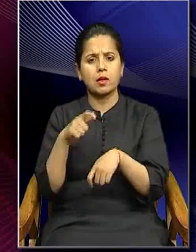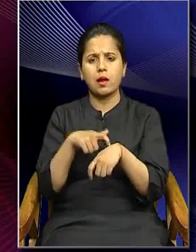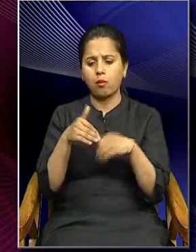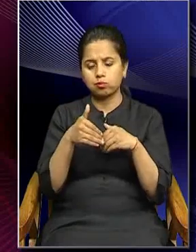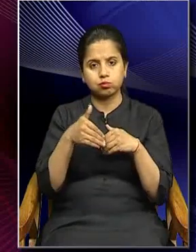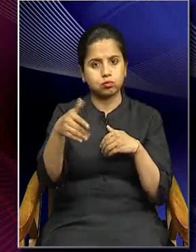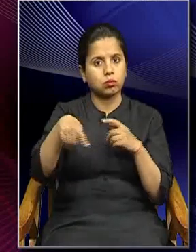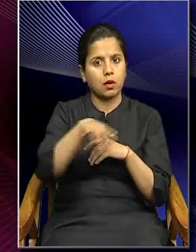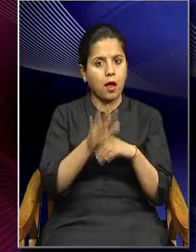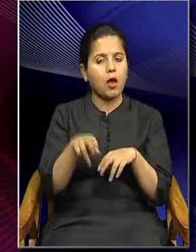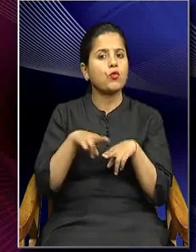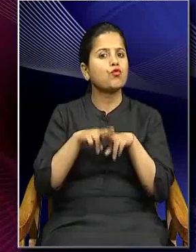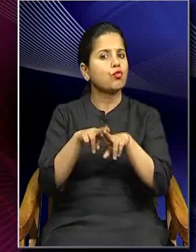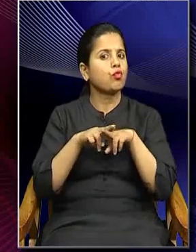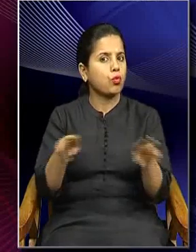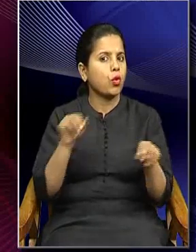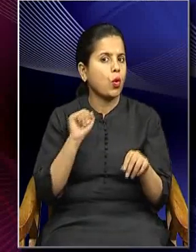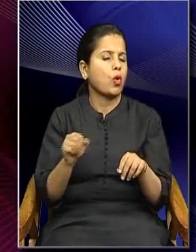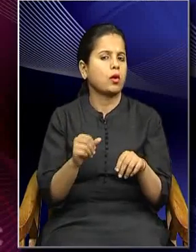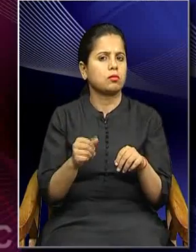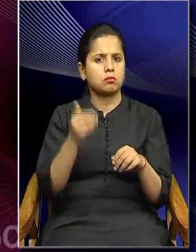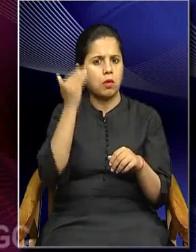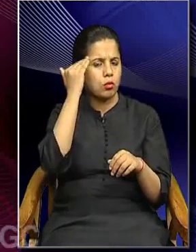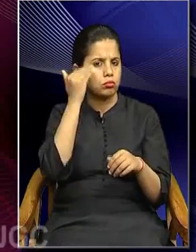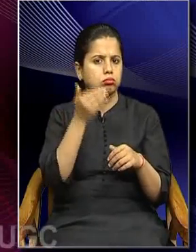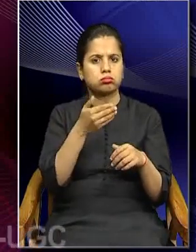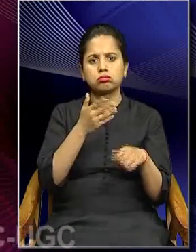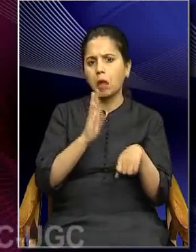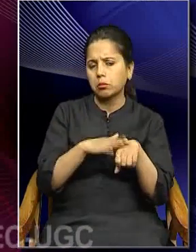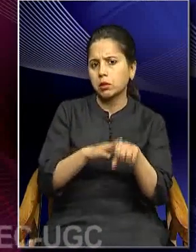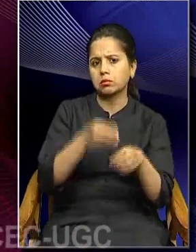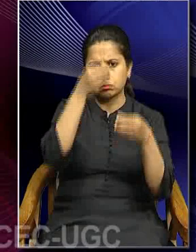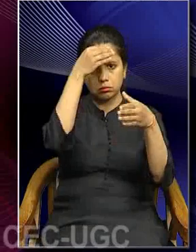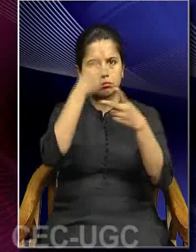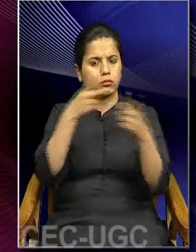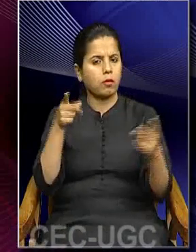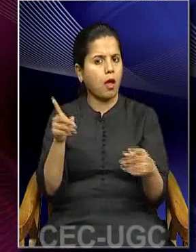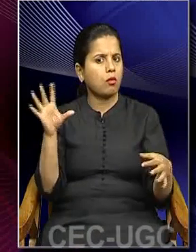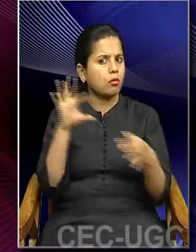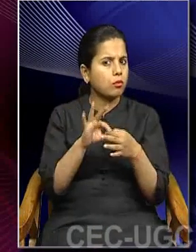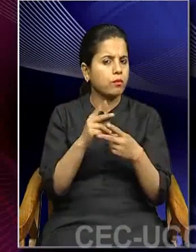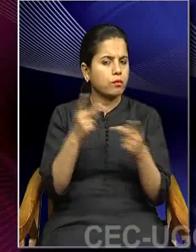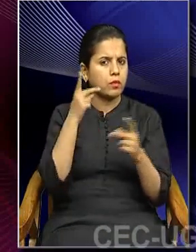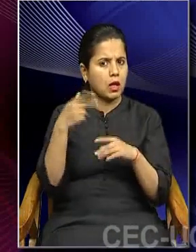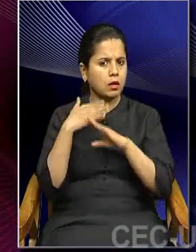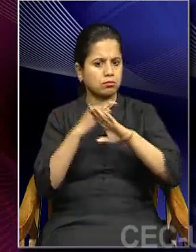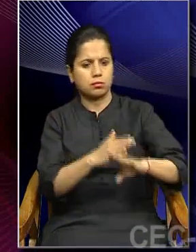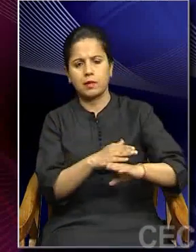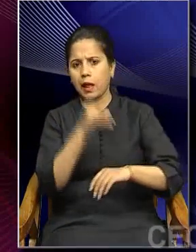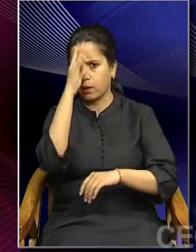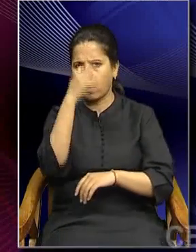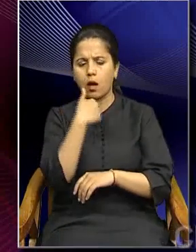time became fuller, richer and more consistent. They have jointly defended their